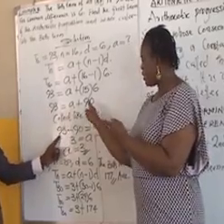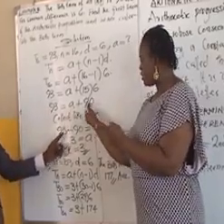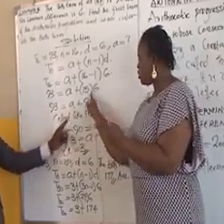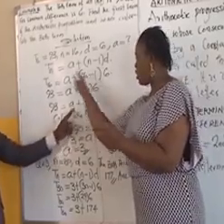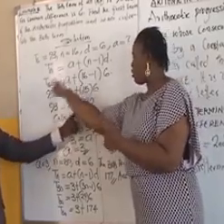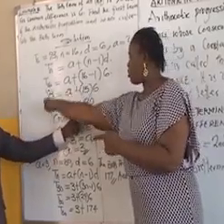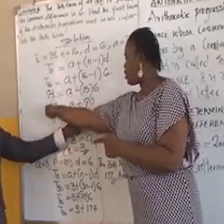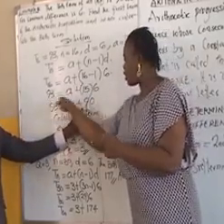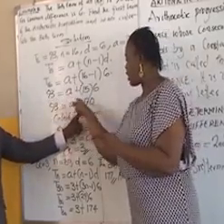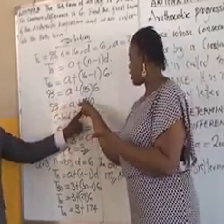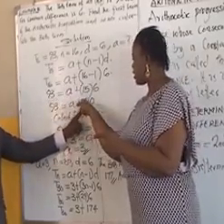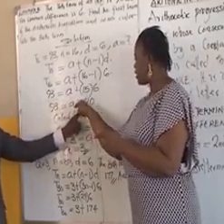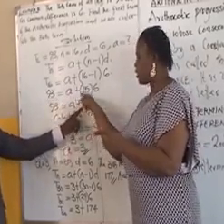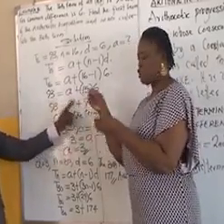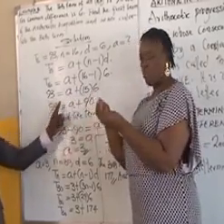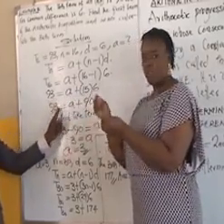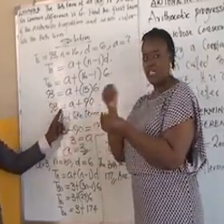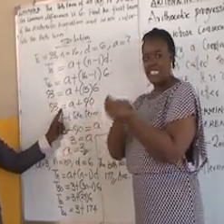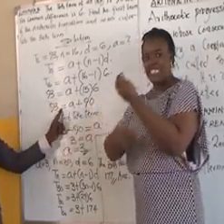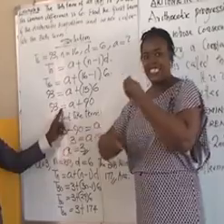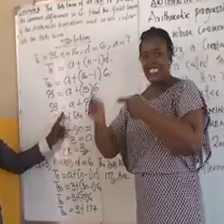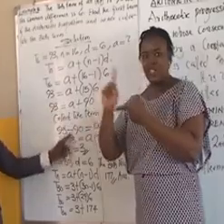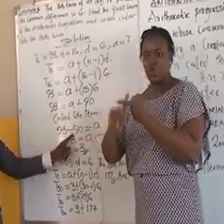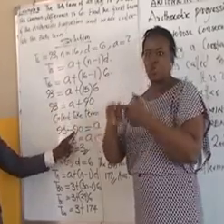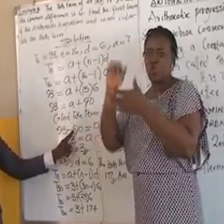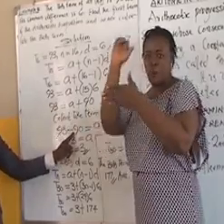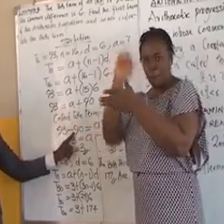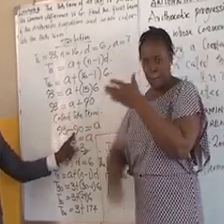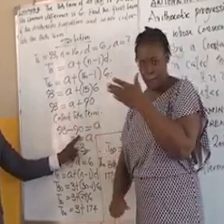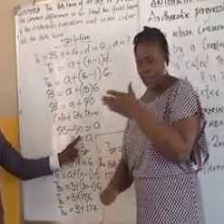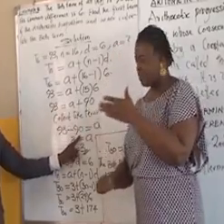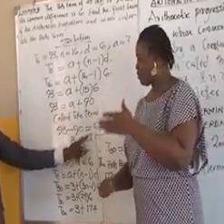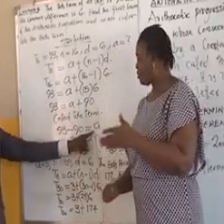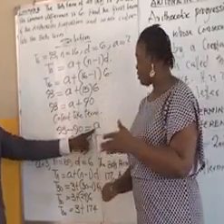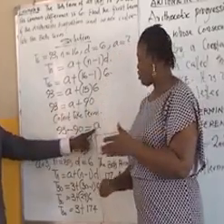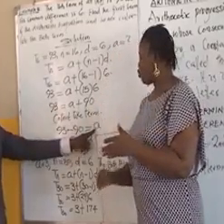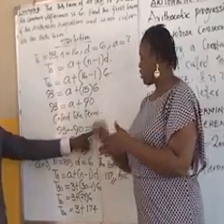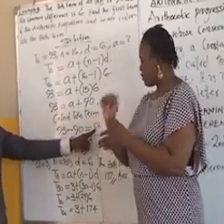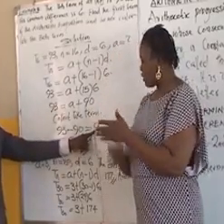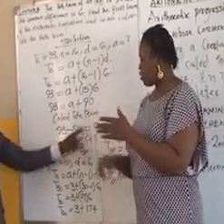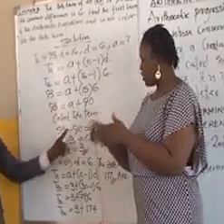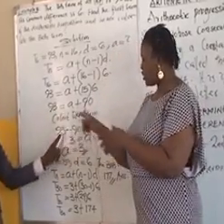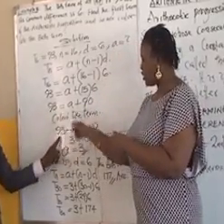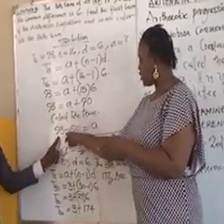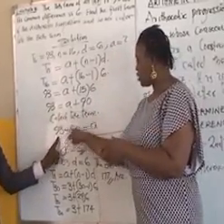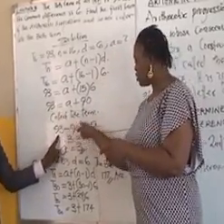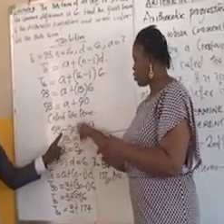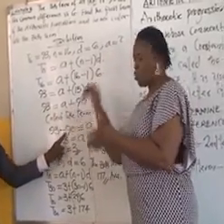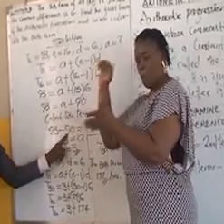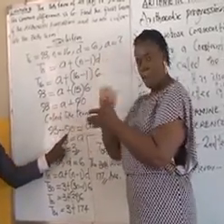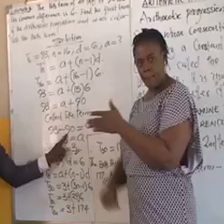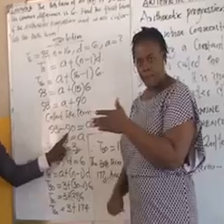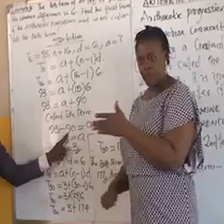down. Positive 90 is crossing the equality sign here. We have what? Minus 90 equals to what? A. So